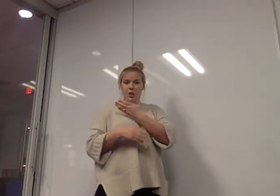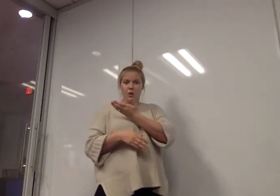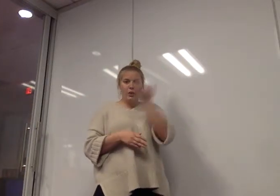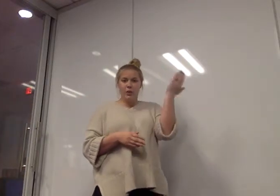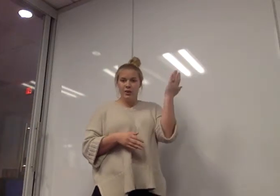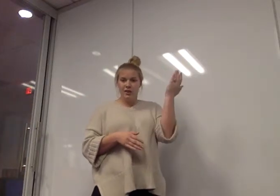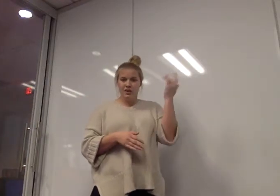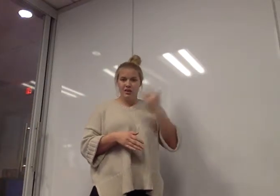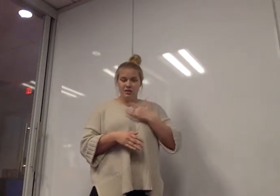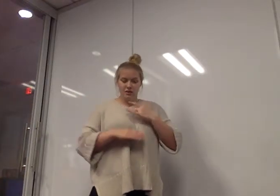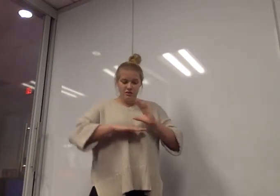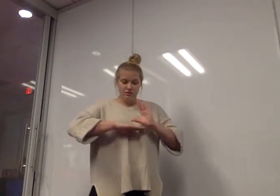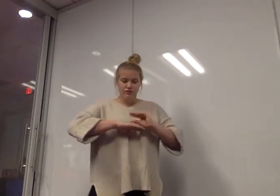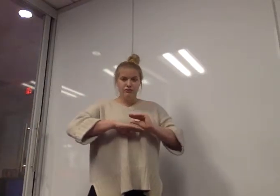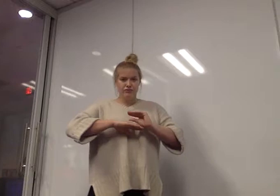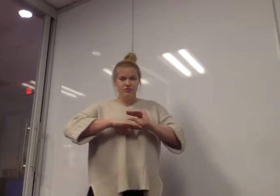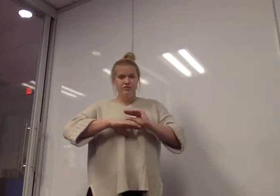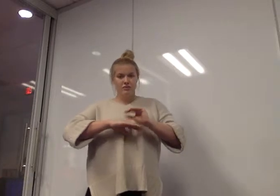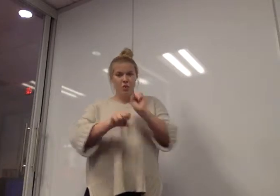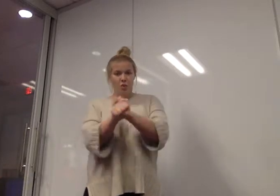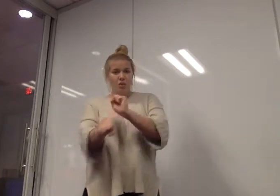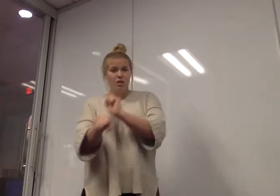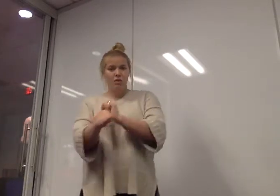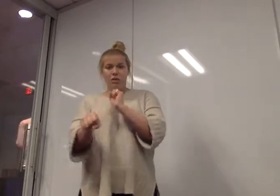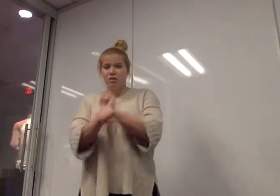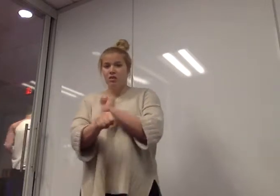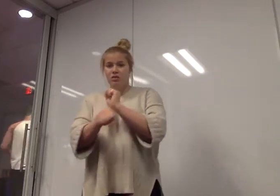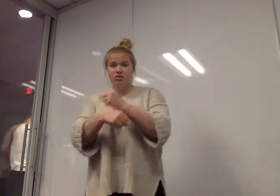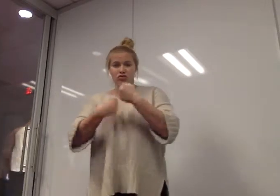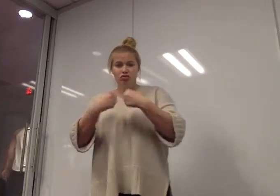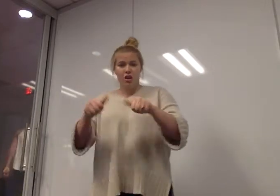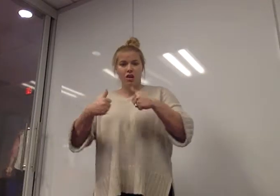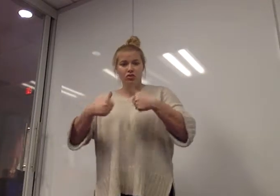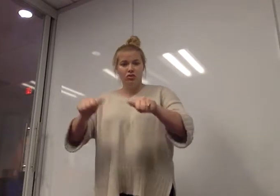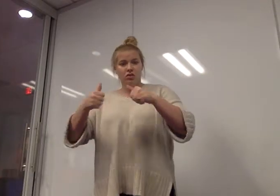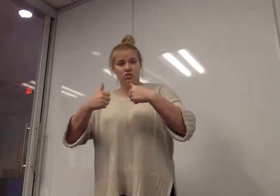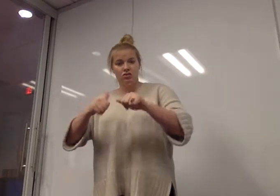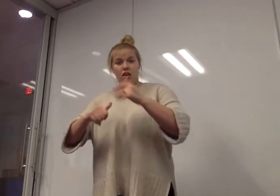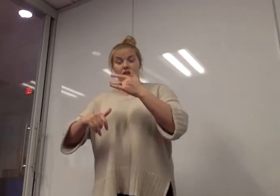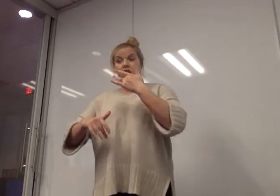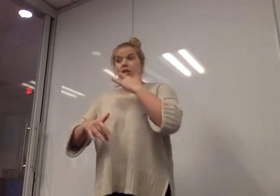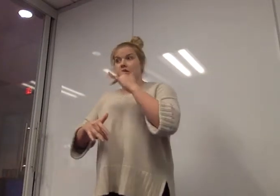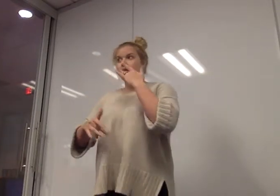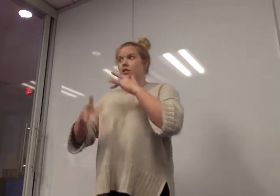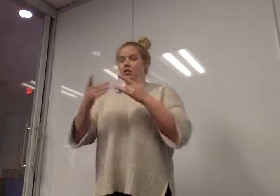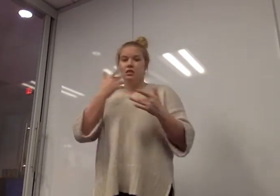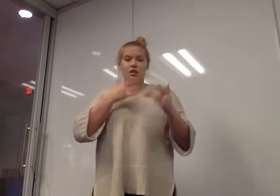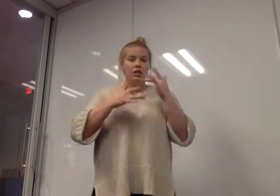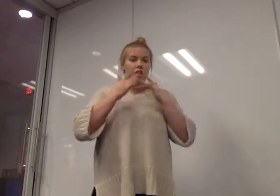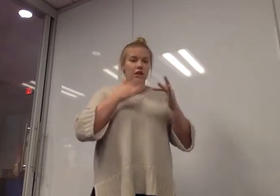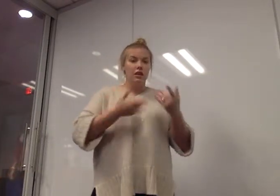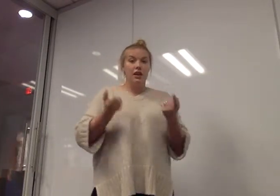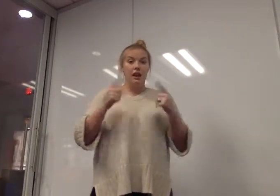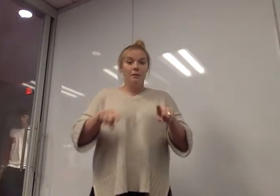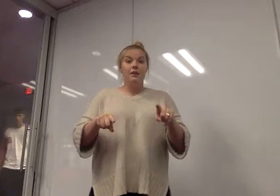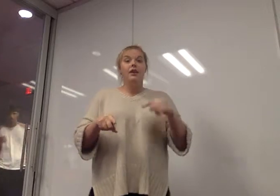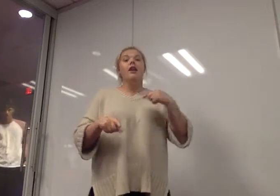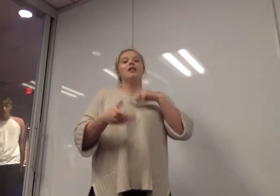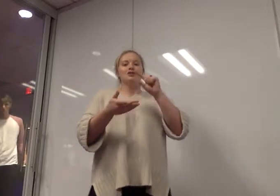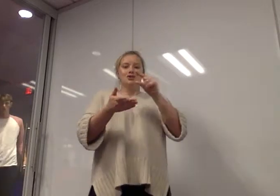I felt entirely powerless. I worked and worked and worked, and I got lucky and worked and got lucky and worked. Eventually I graduated from college. It took me